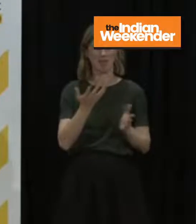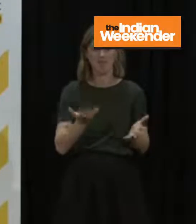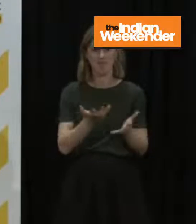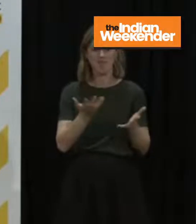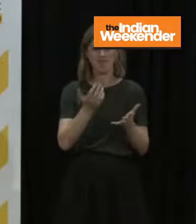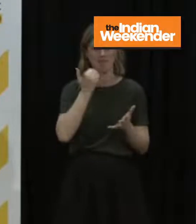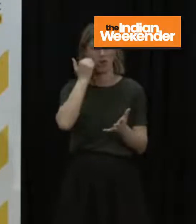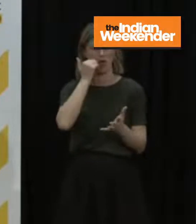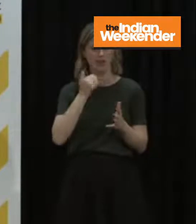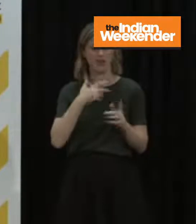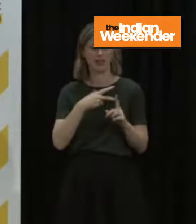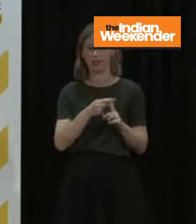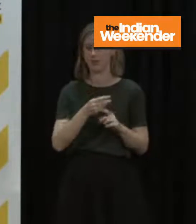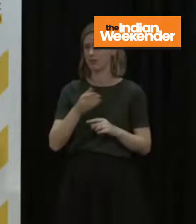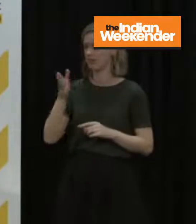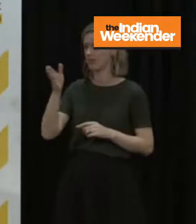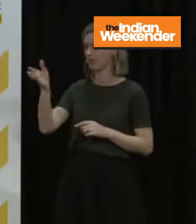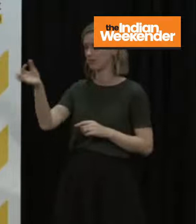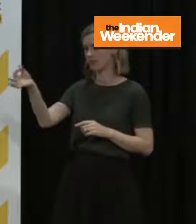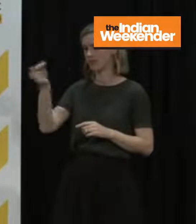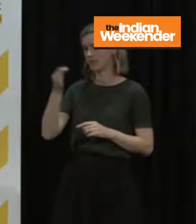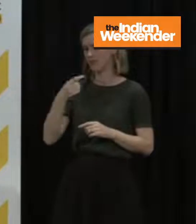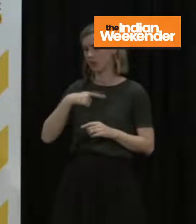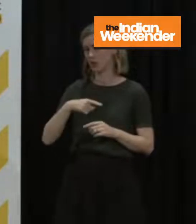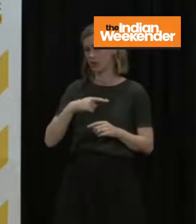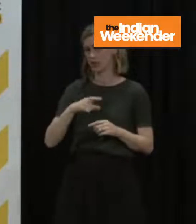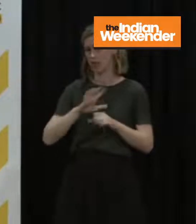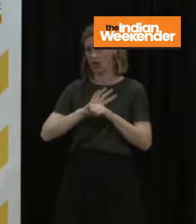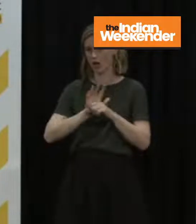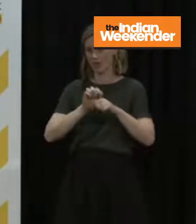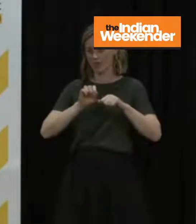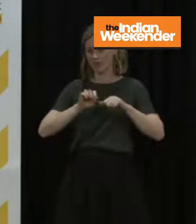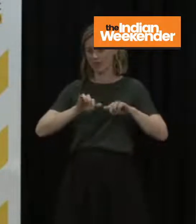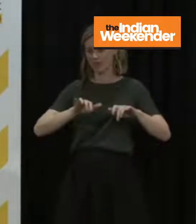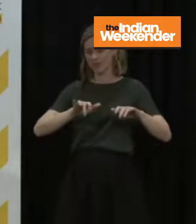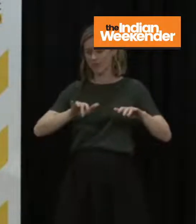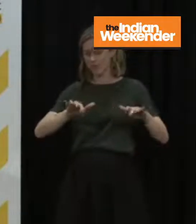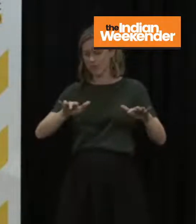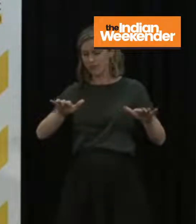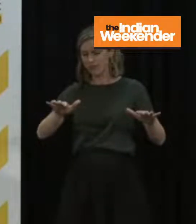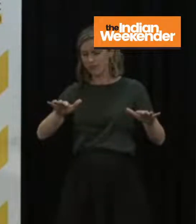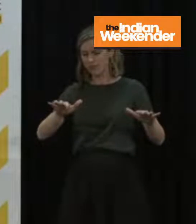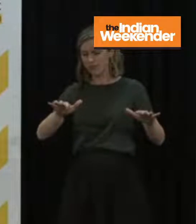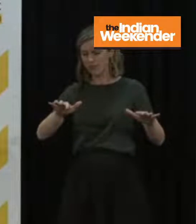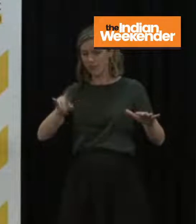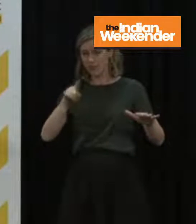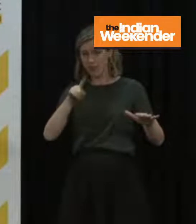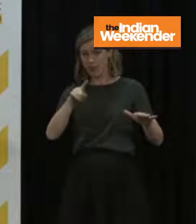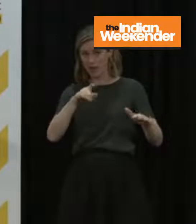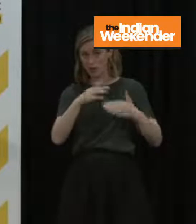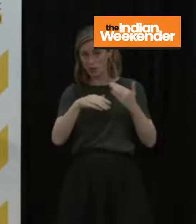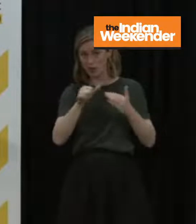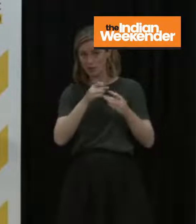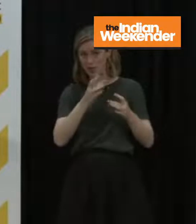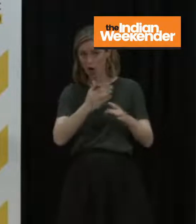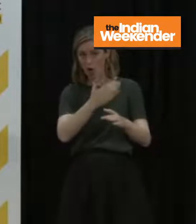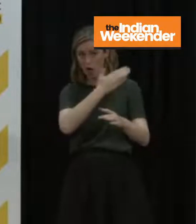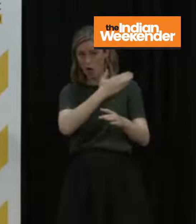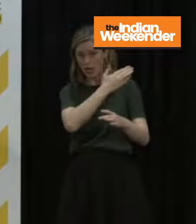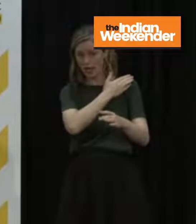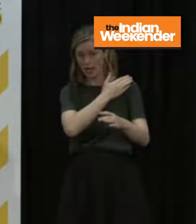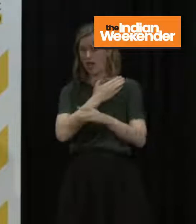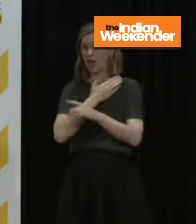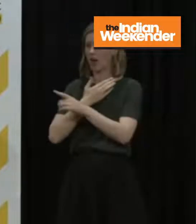enhancing the Māori vaccination program. Given the way that the outbreak has progressed, I mean, should that have happened much earlier? Again, it's not that it